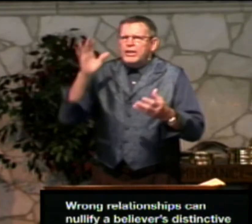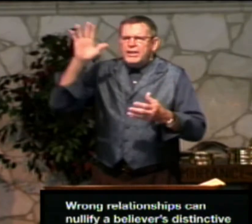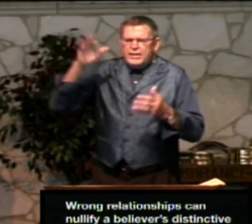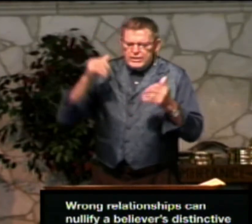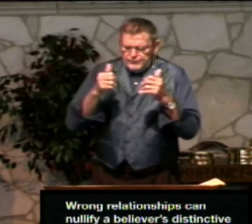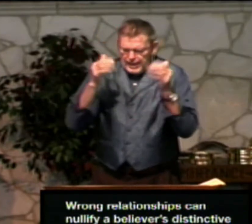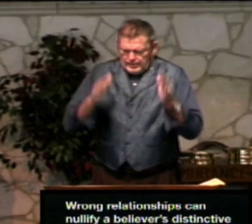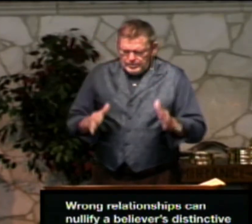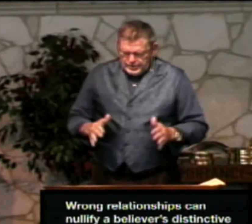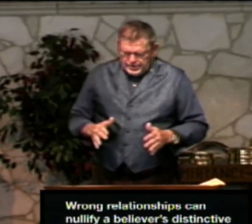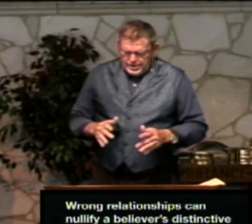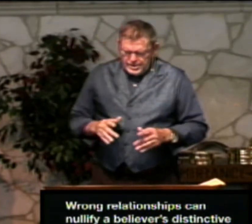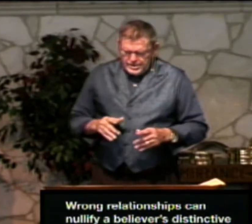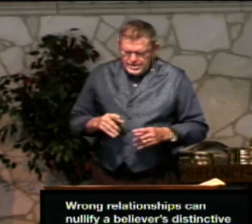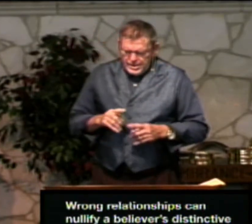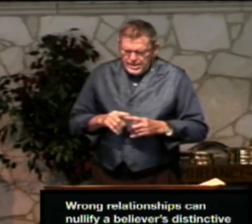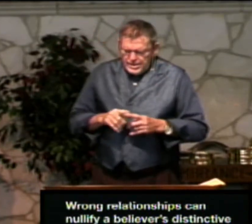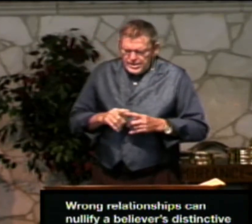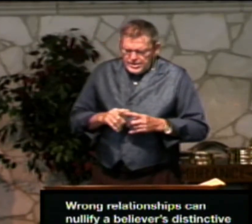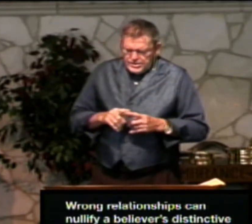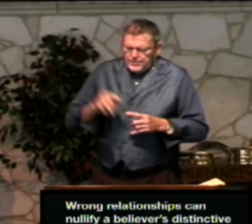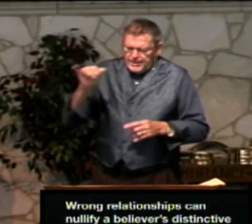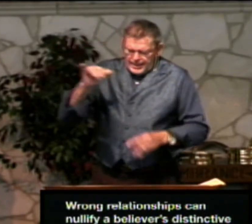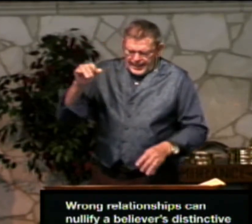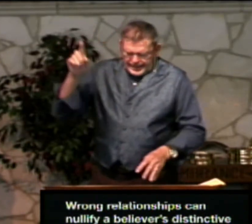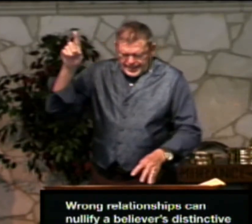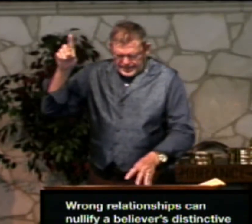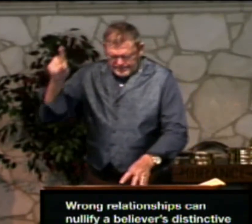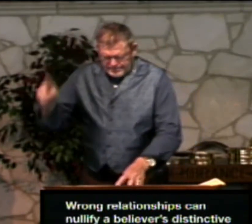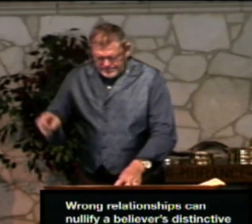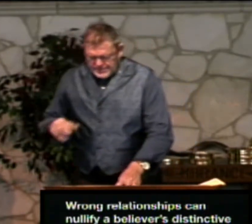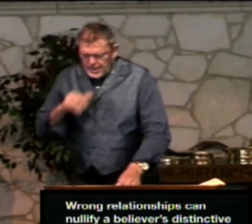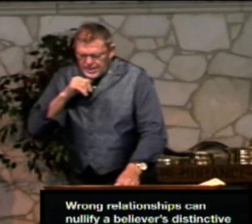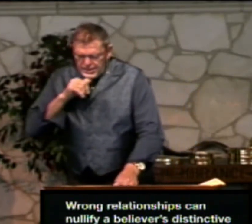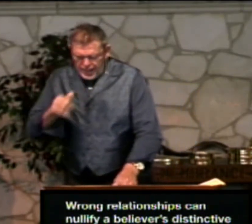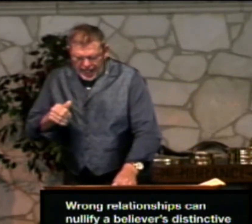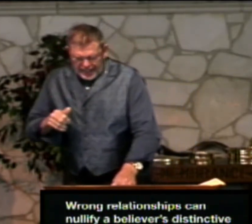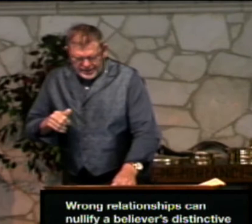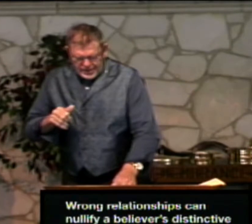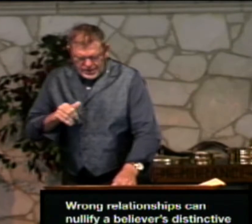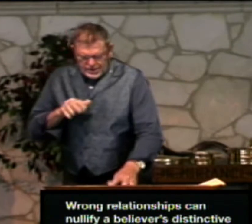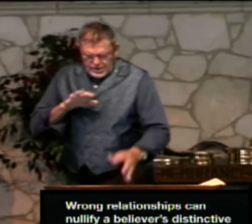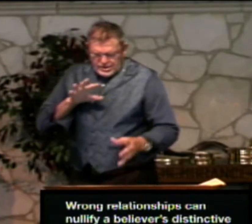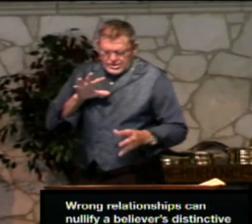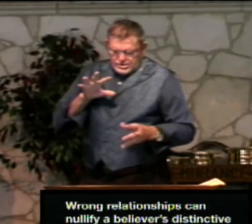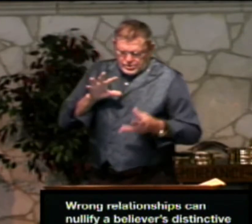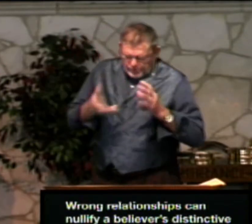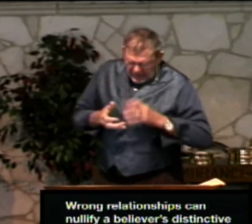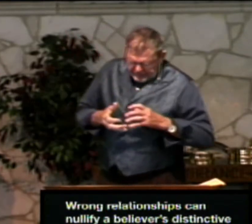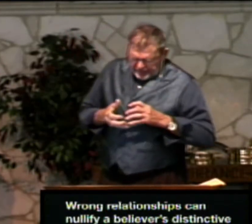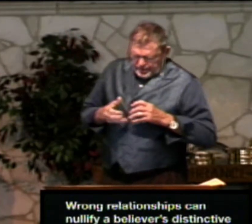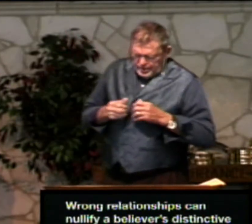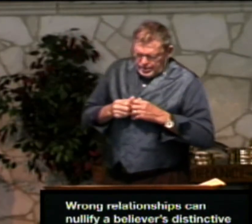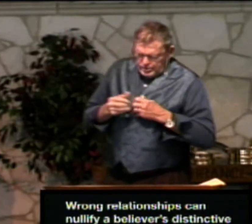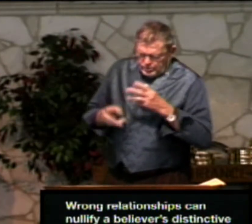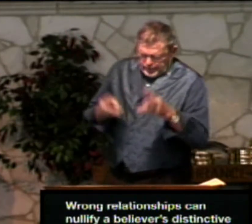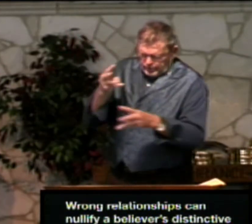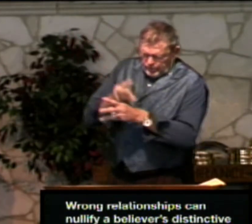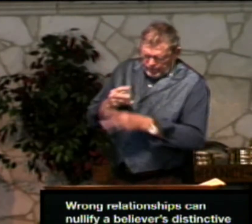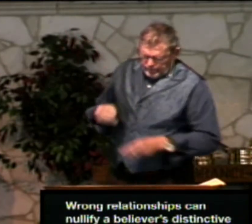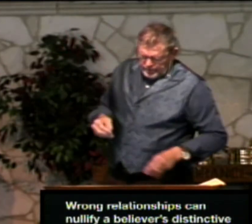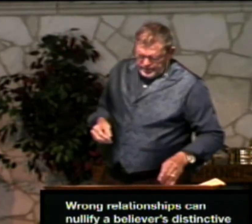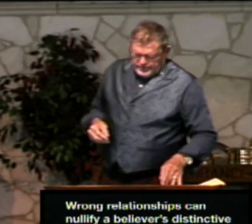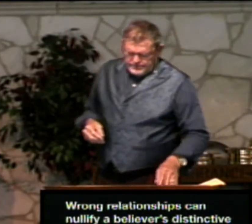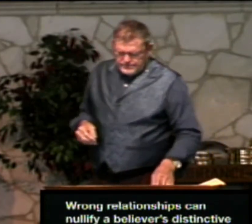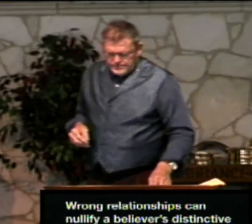God wanted his followers to be like him, not corrupted with